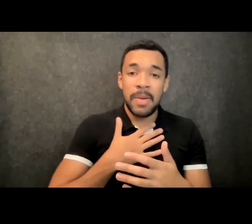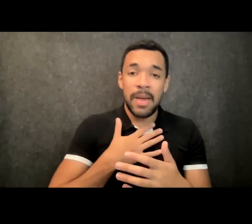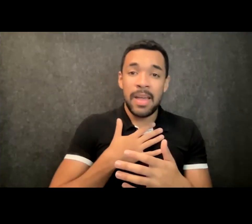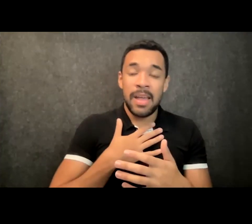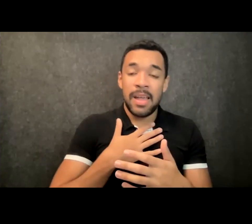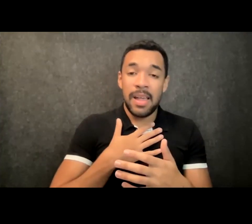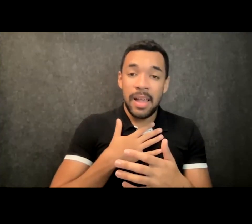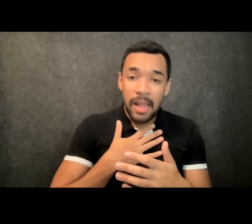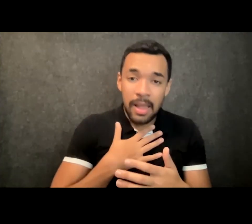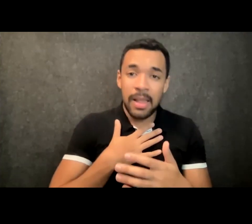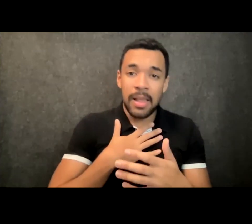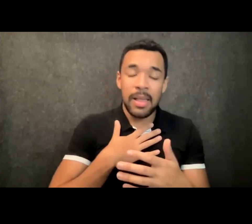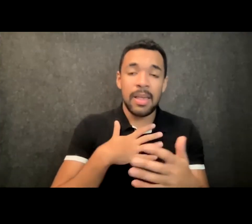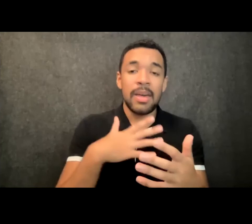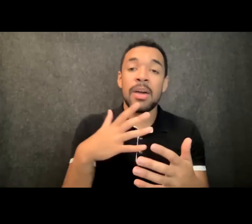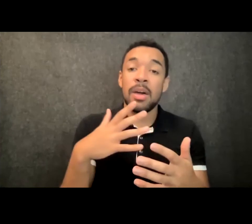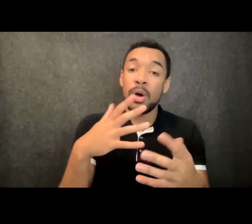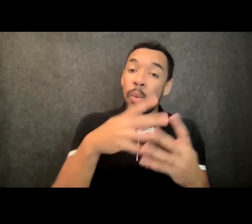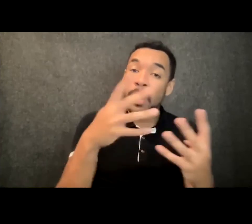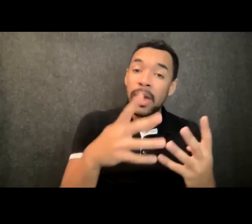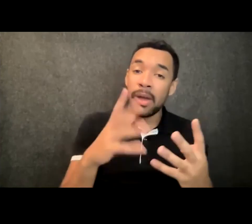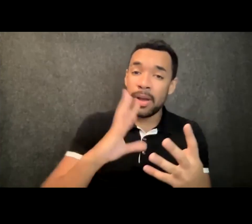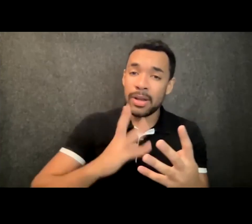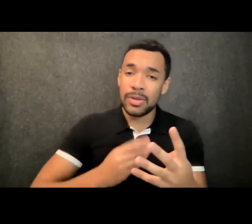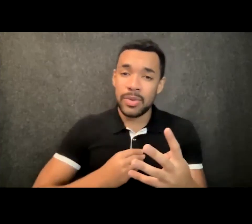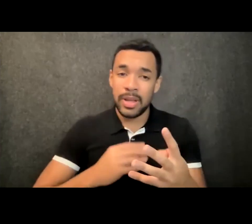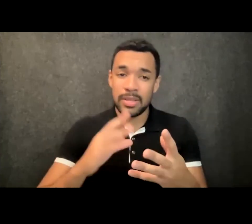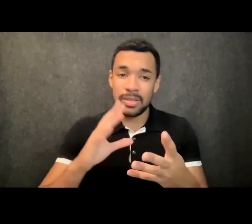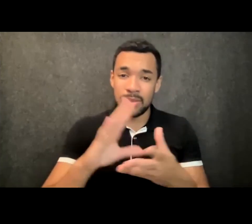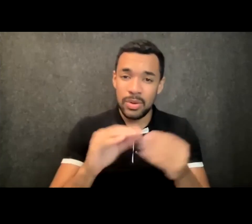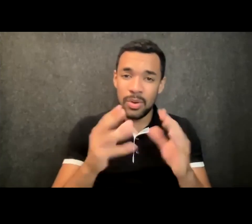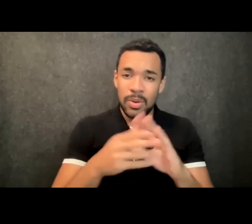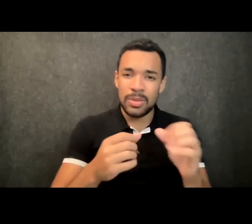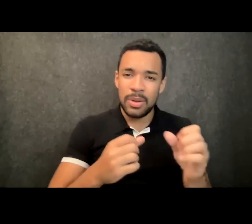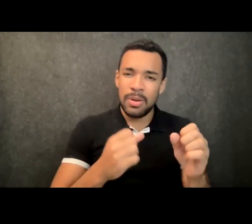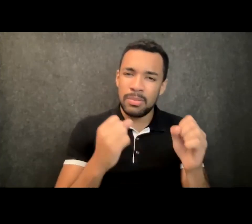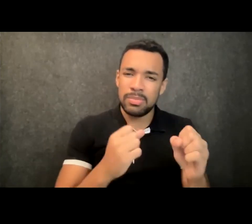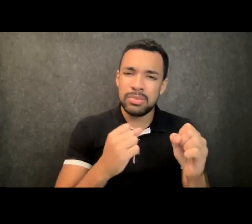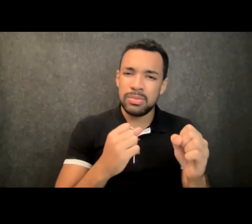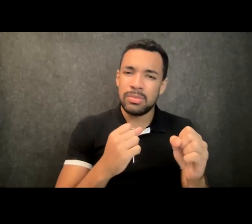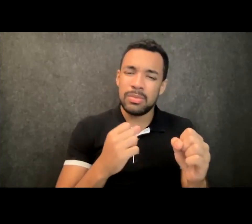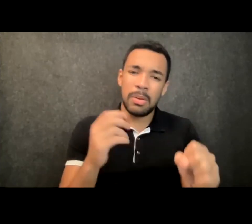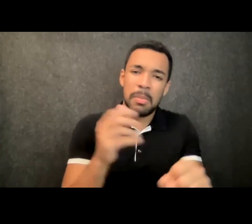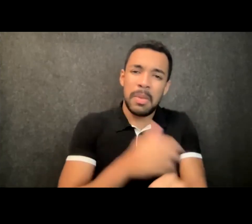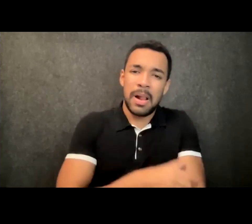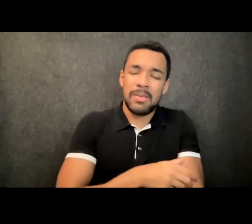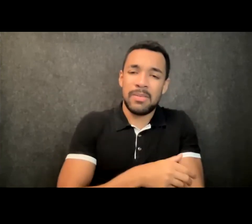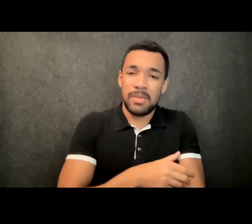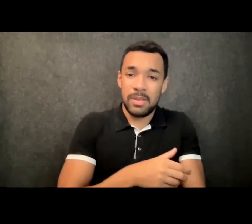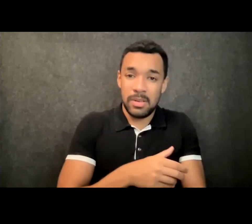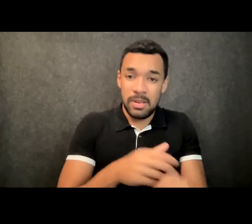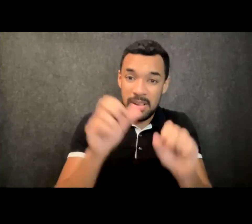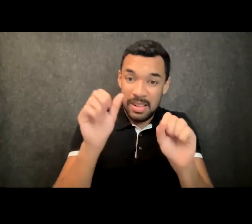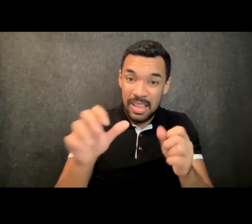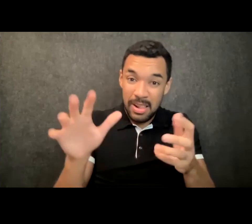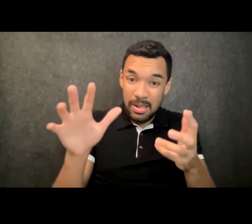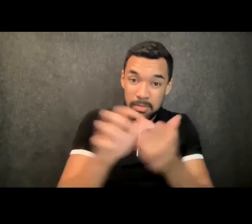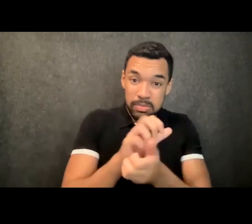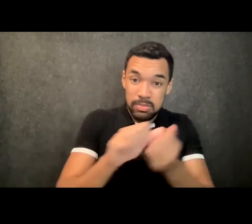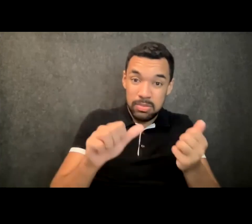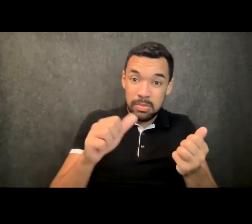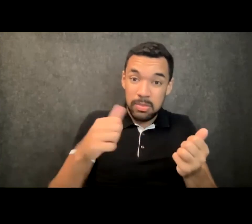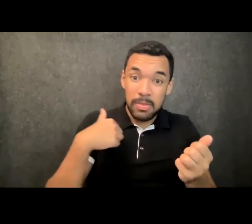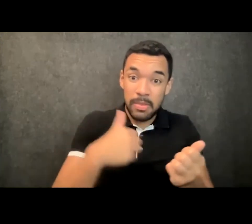really powerful. That's right, y'all. They cannot erase us. We've always been here, right?